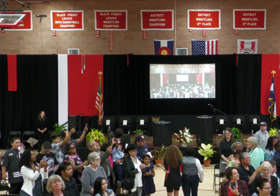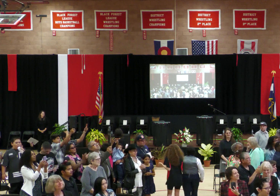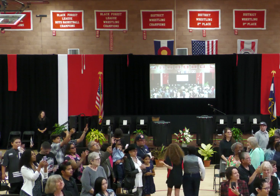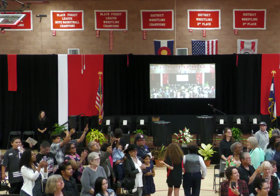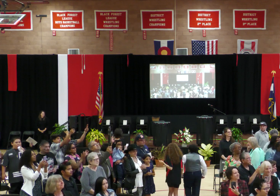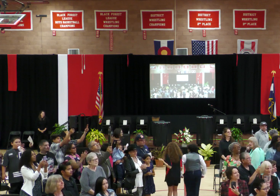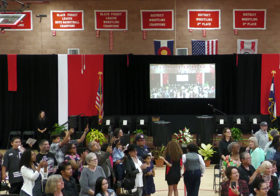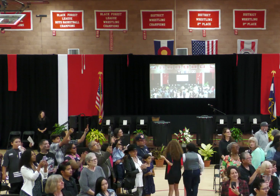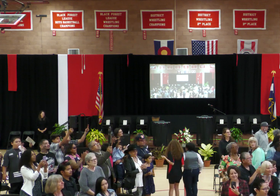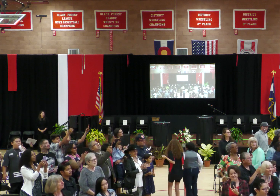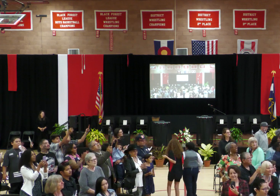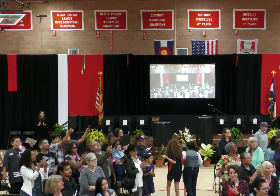Jamie Kahumban.